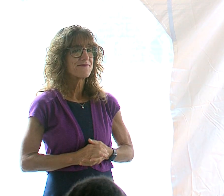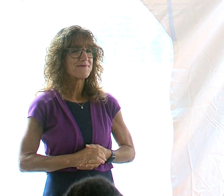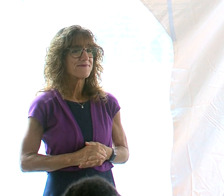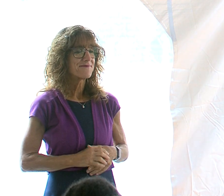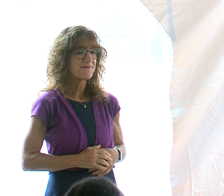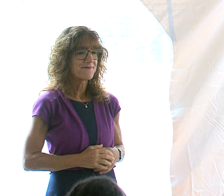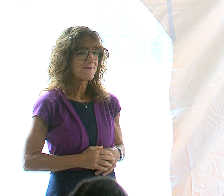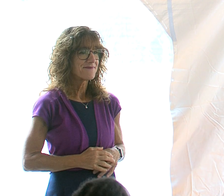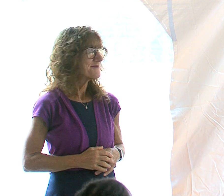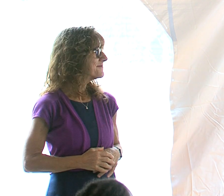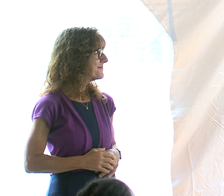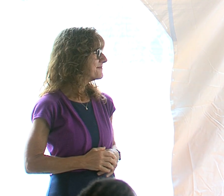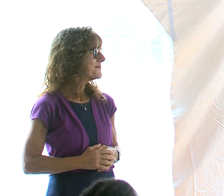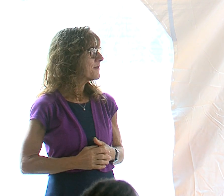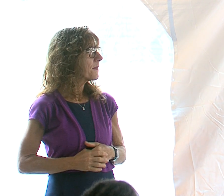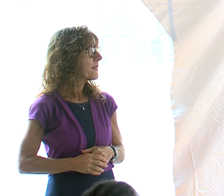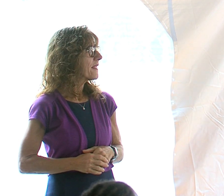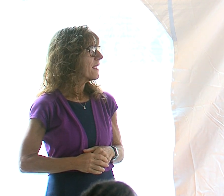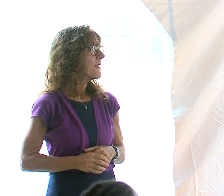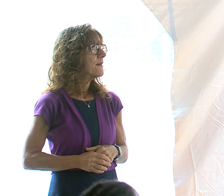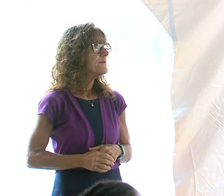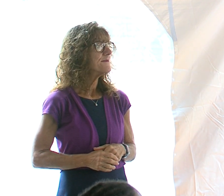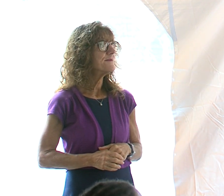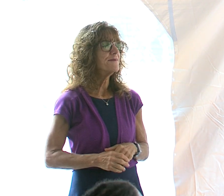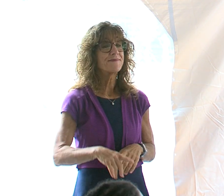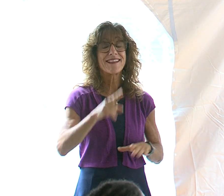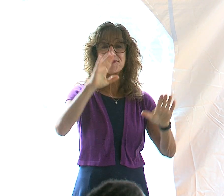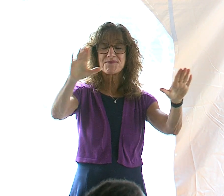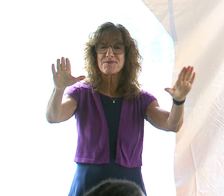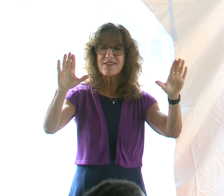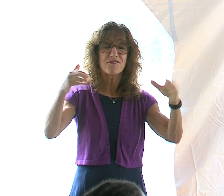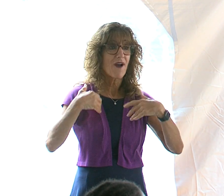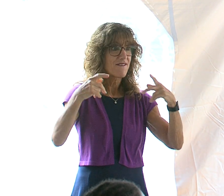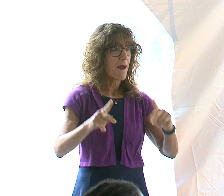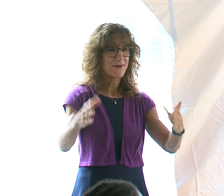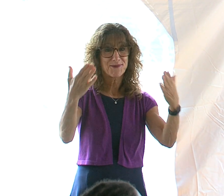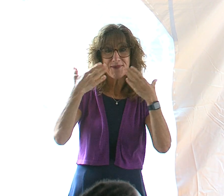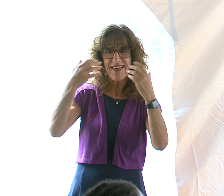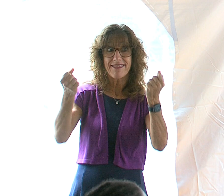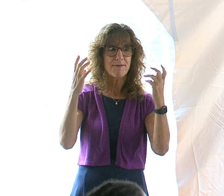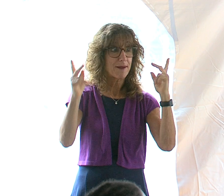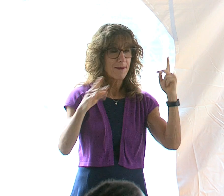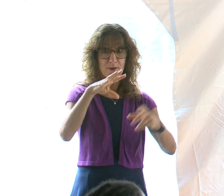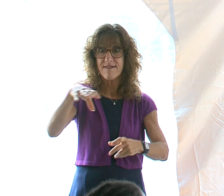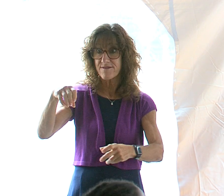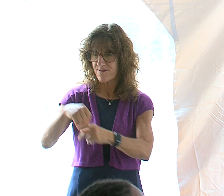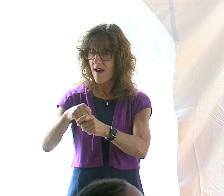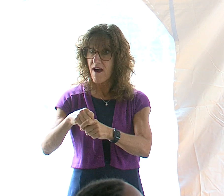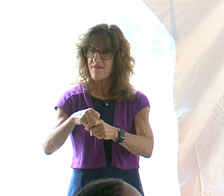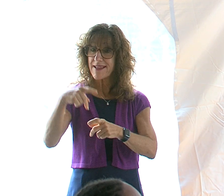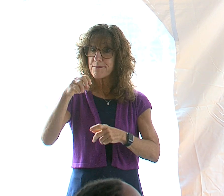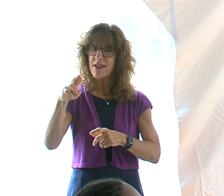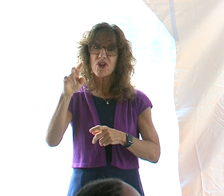Appreciate it. Thank you. Good to see you too. It is wonderful to have an opportunity to thank the many people who participated in the